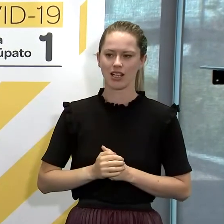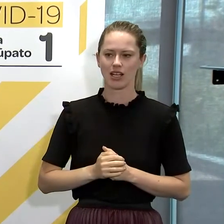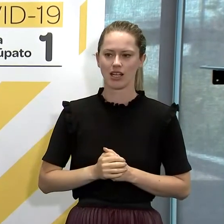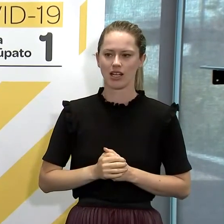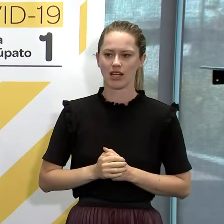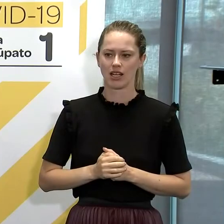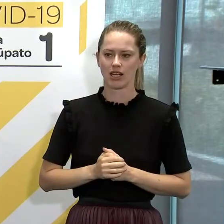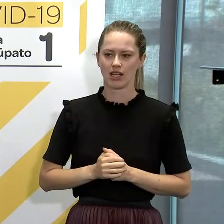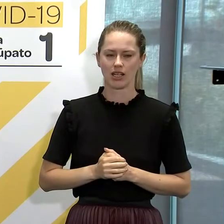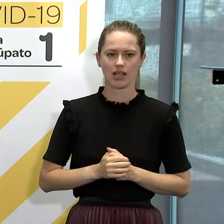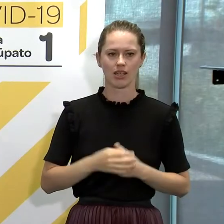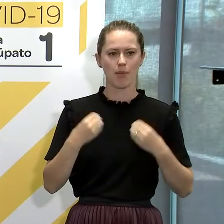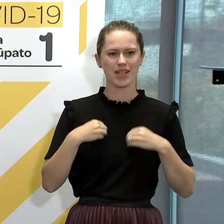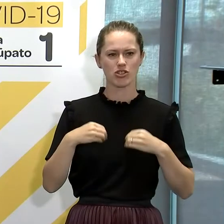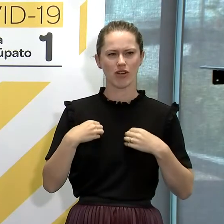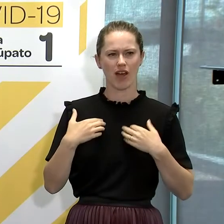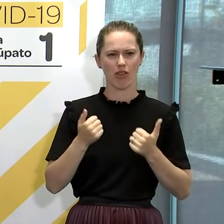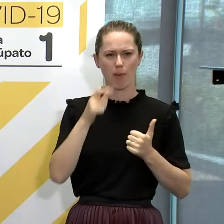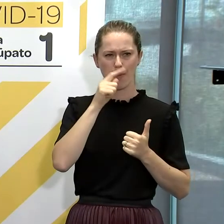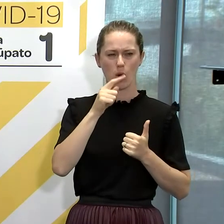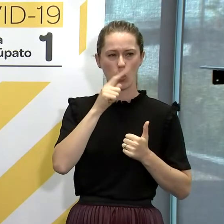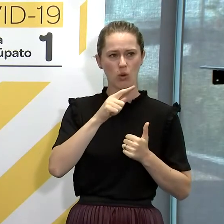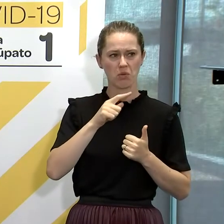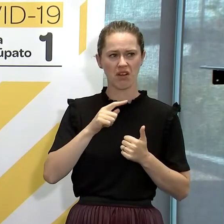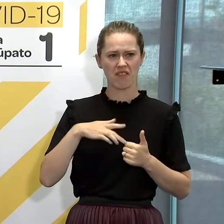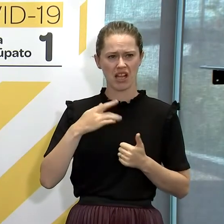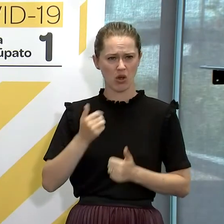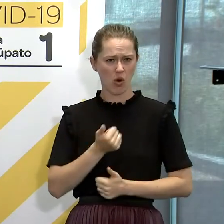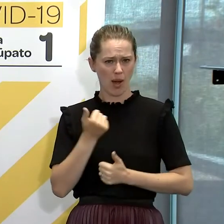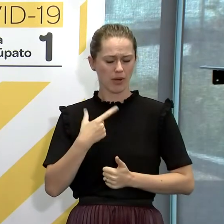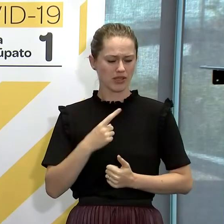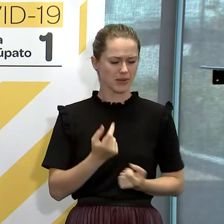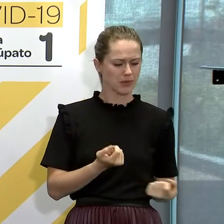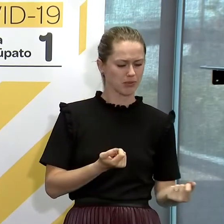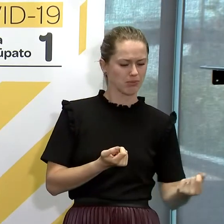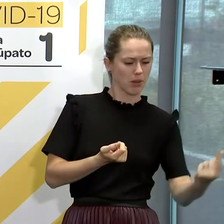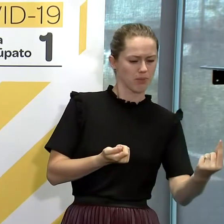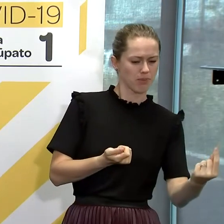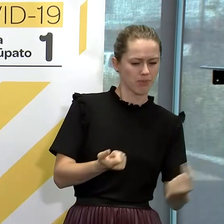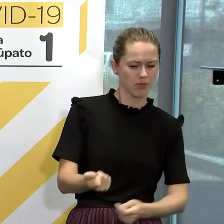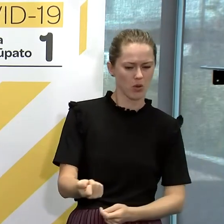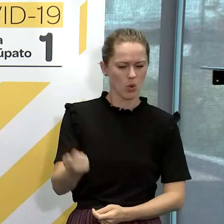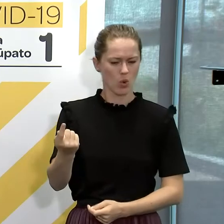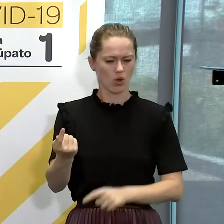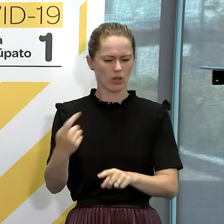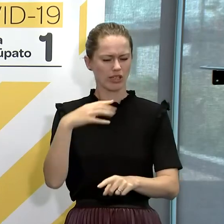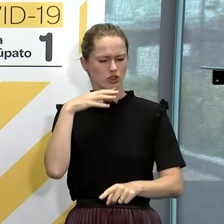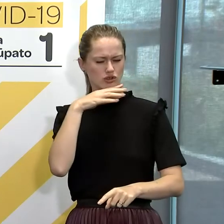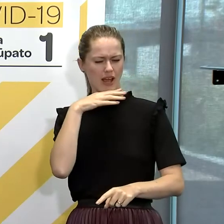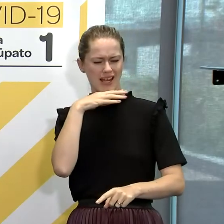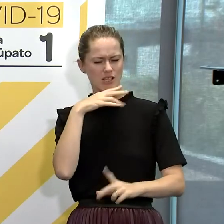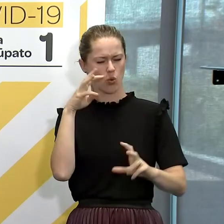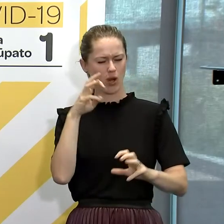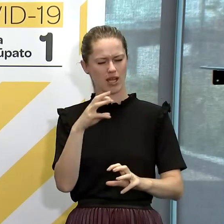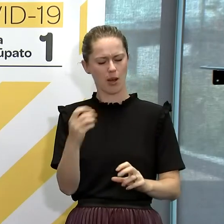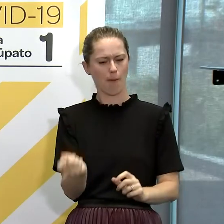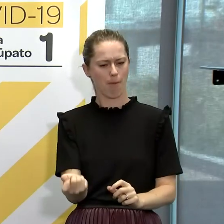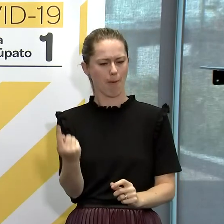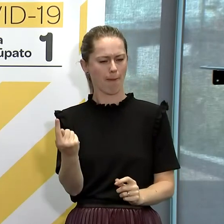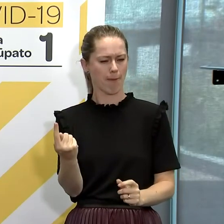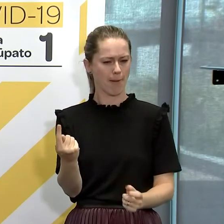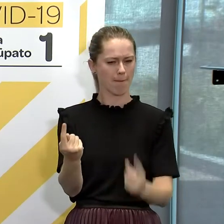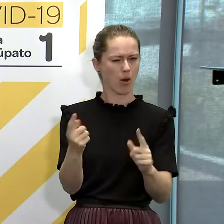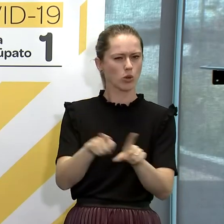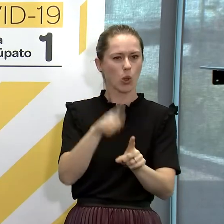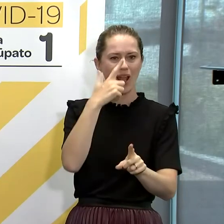of the vibe within the ministry? It seems like we've had these little cases that have been marginal or have been sort of strange in some way, and then we've also been